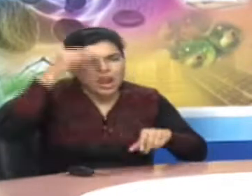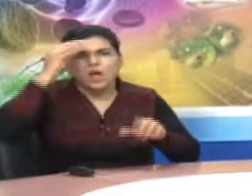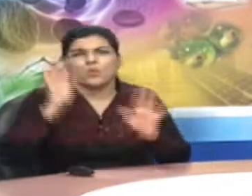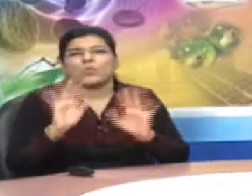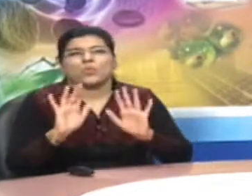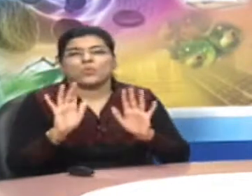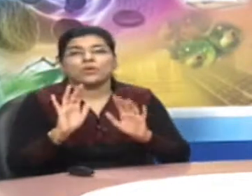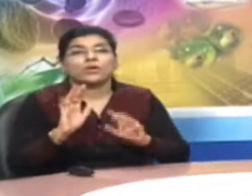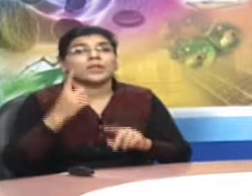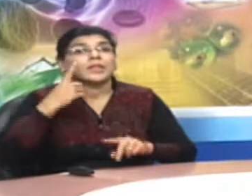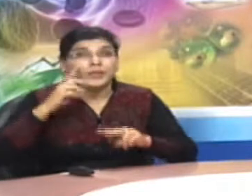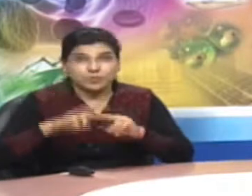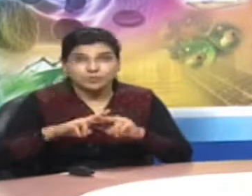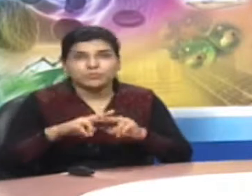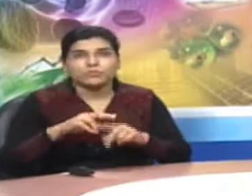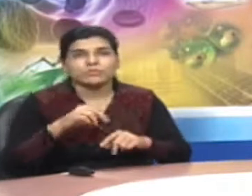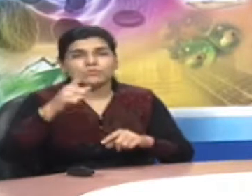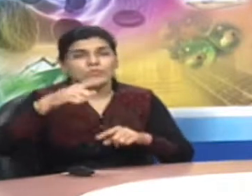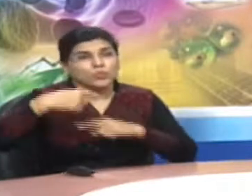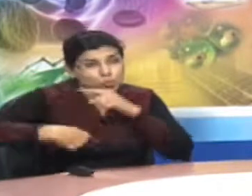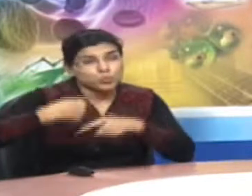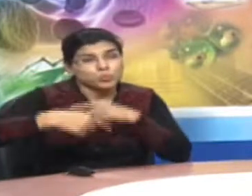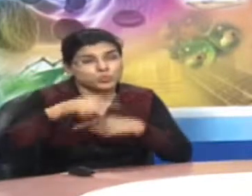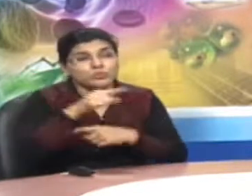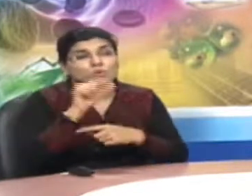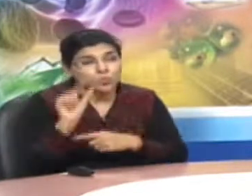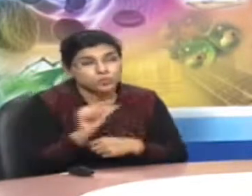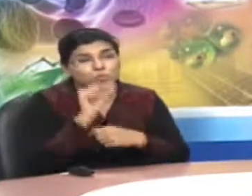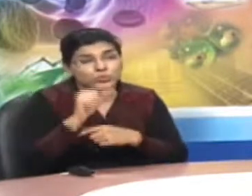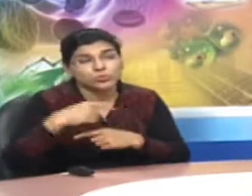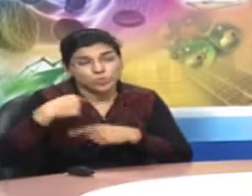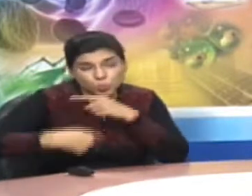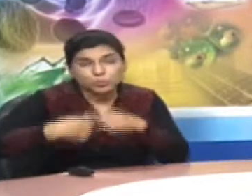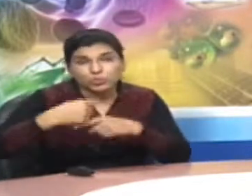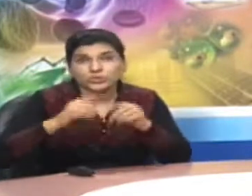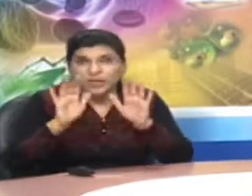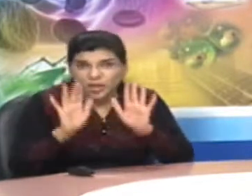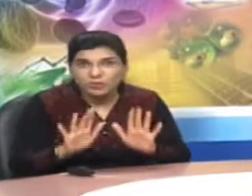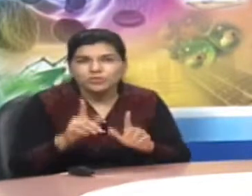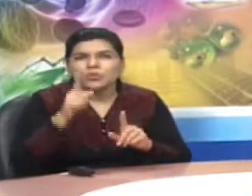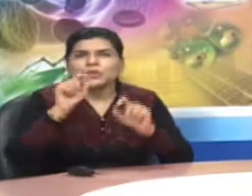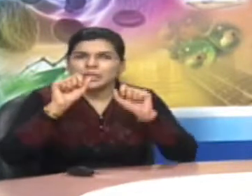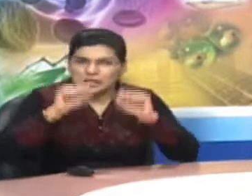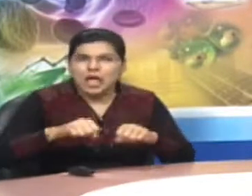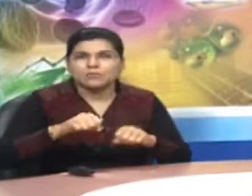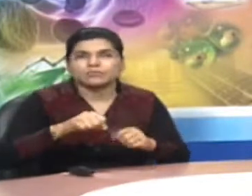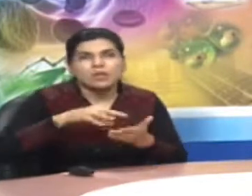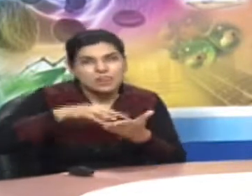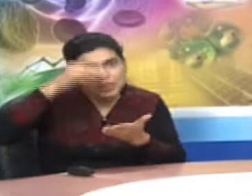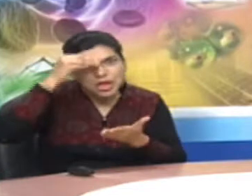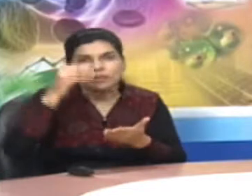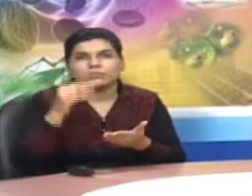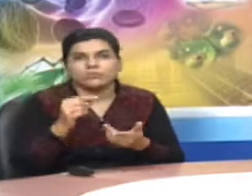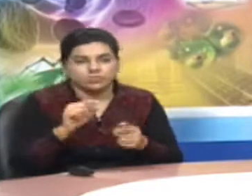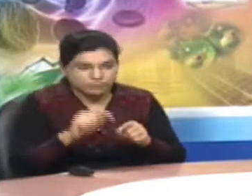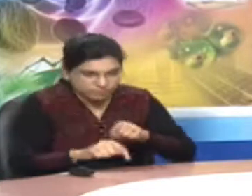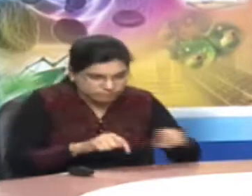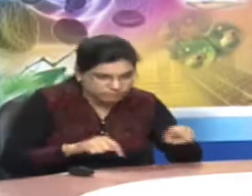there are certain commands that you can use. When you have to work every day, you can use these commands,